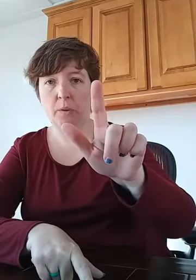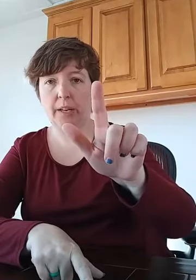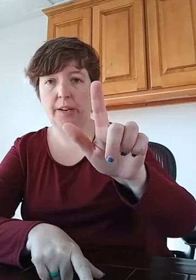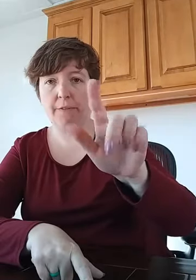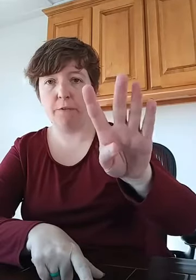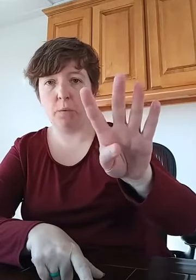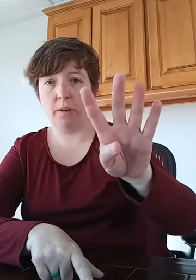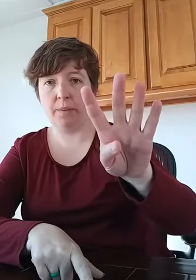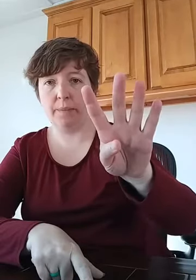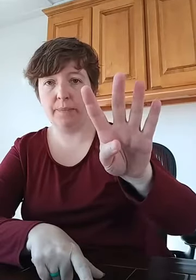24.